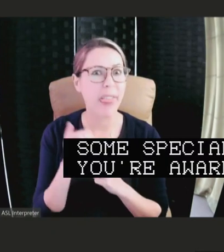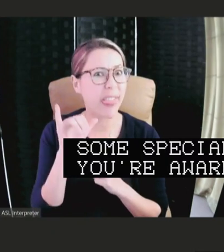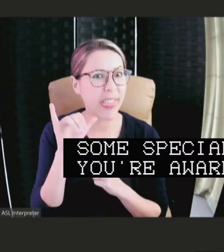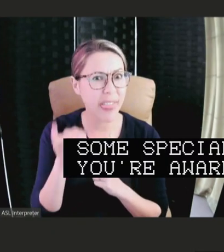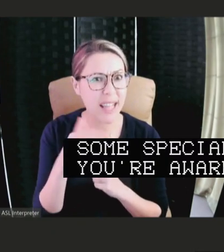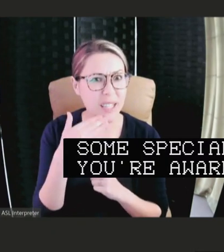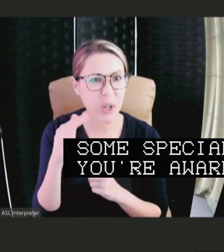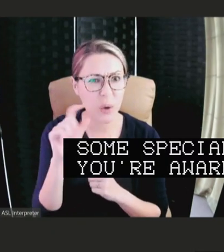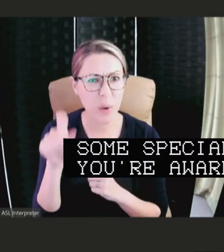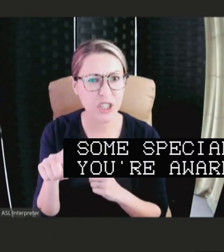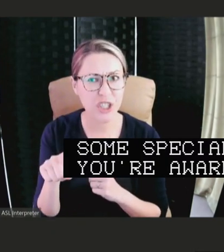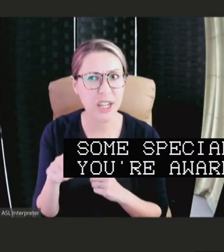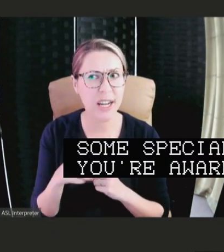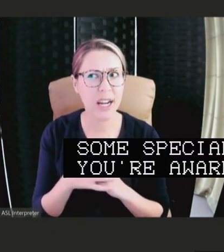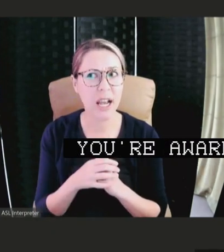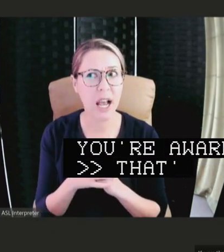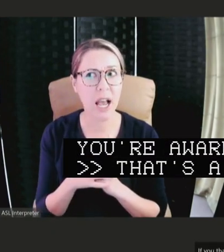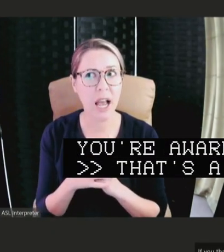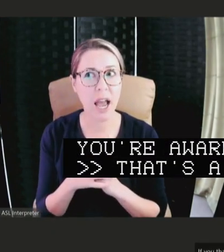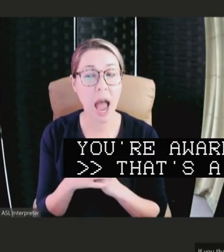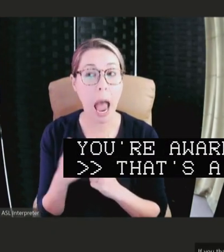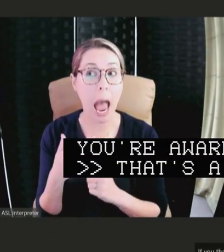That's a good question. That